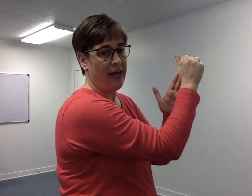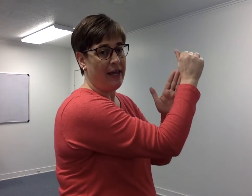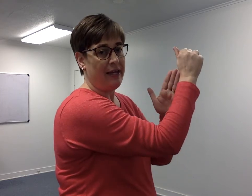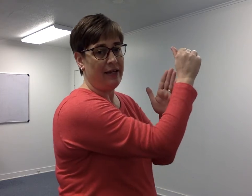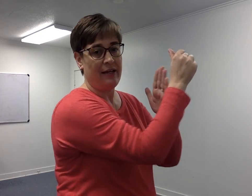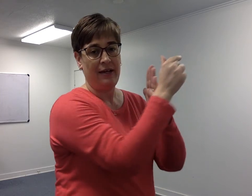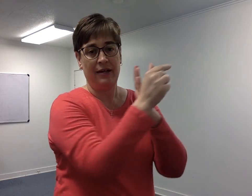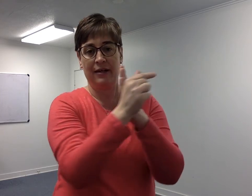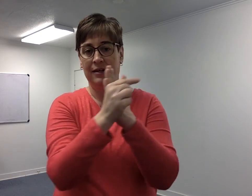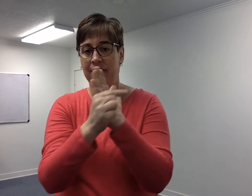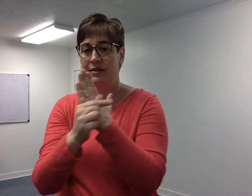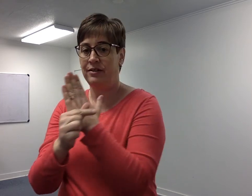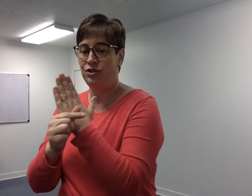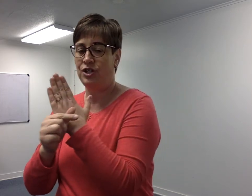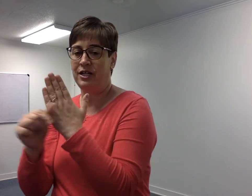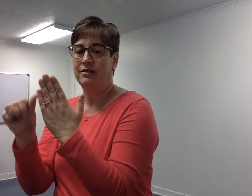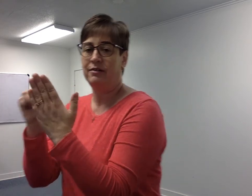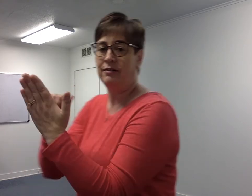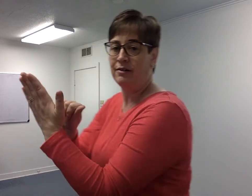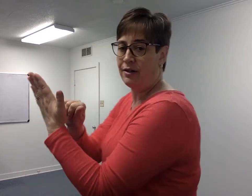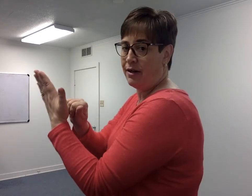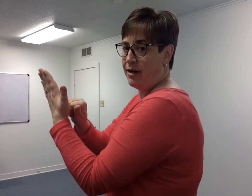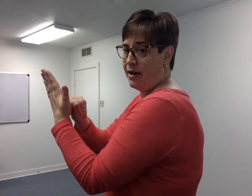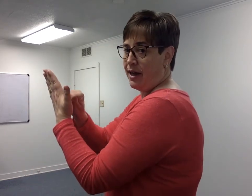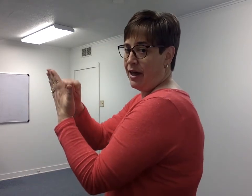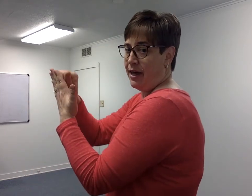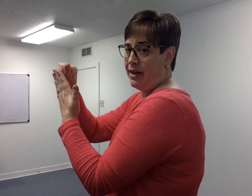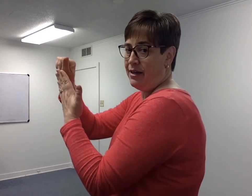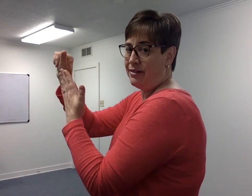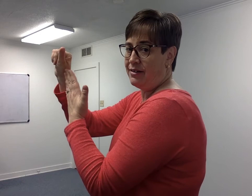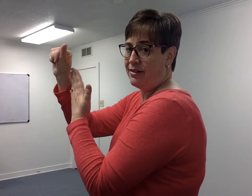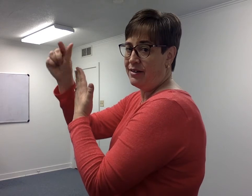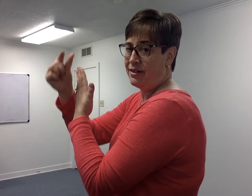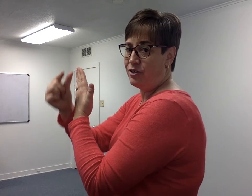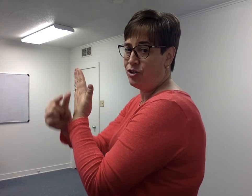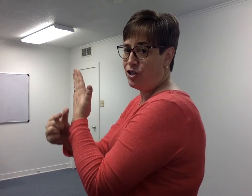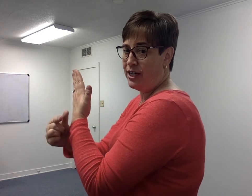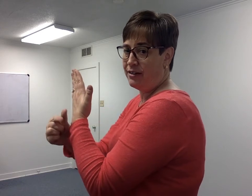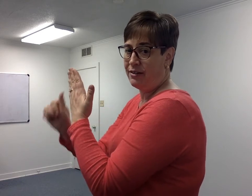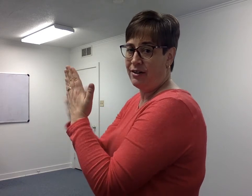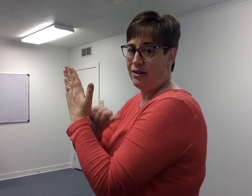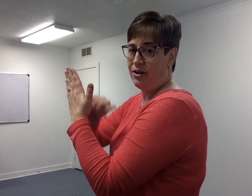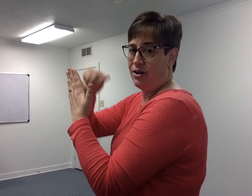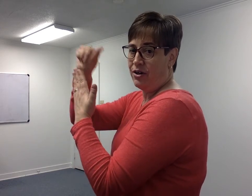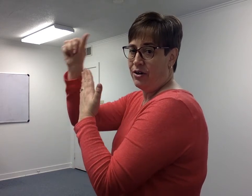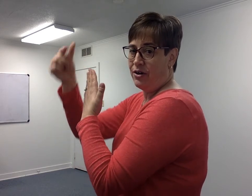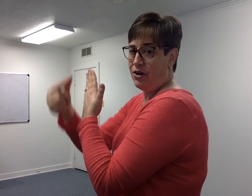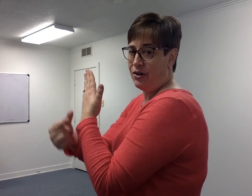A, G. A, G.